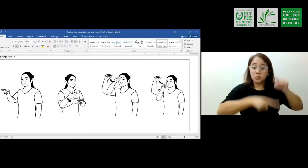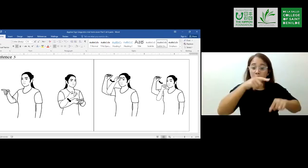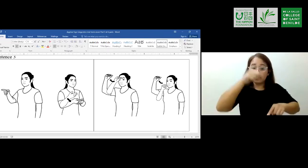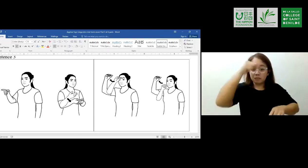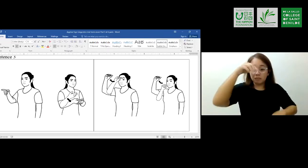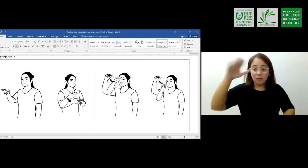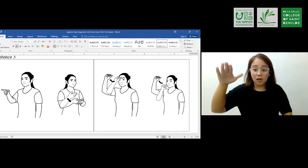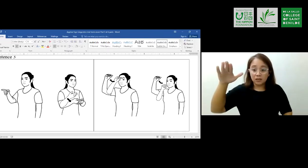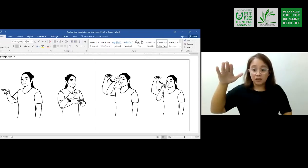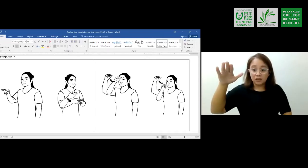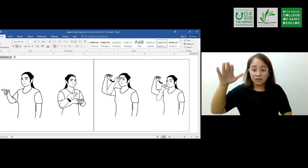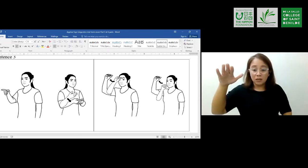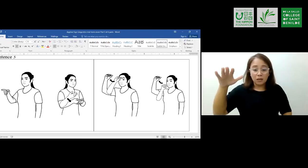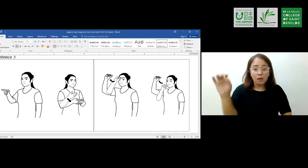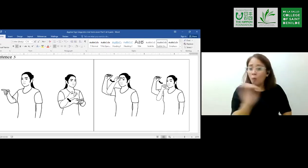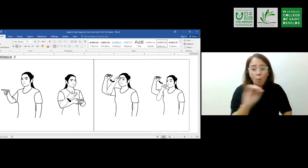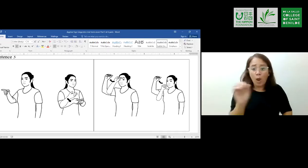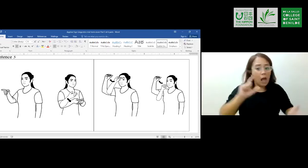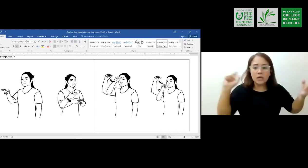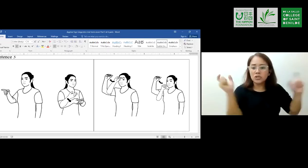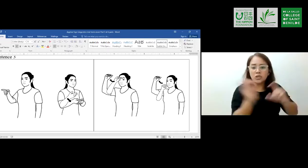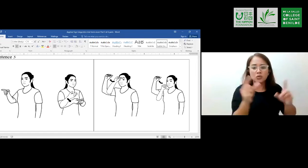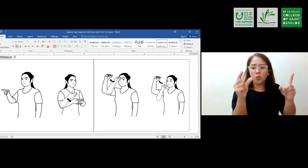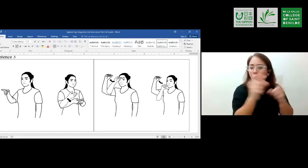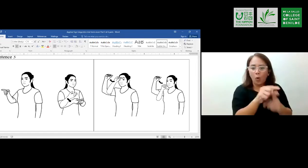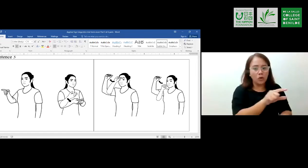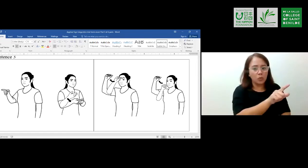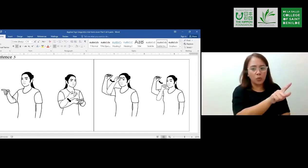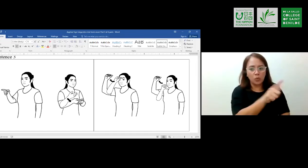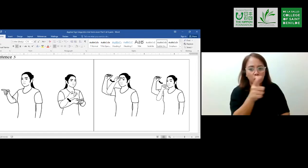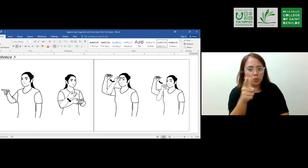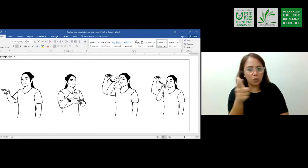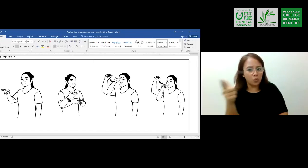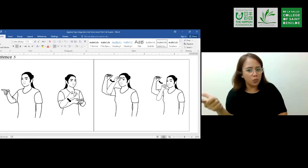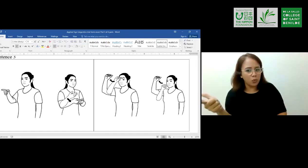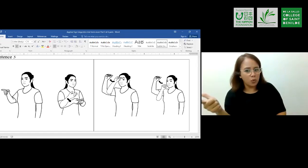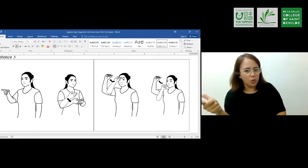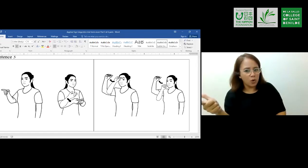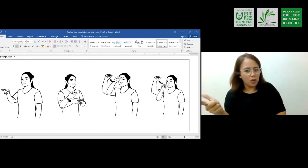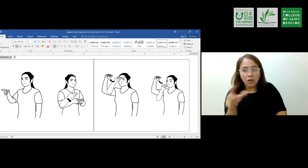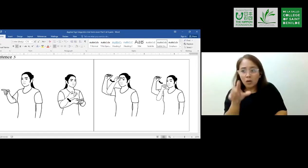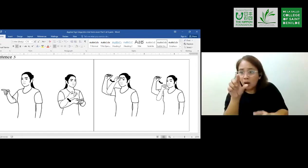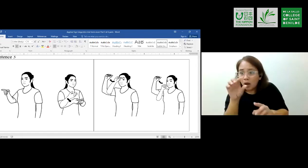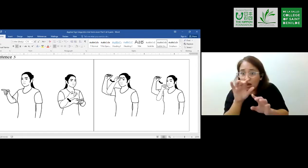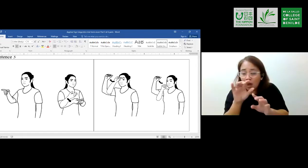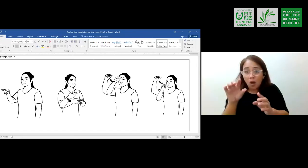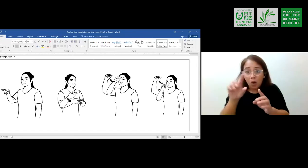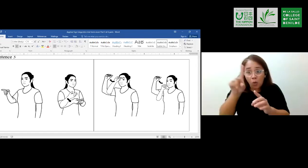order and no question word. So really it's the